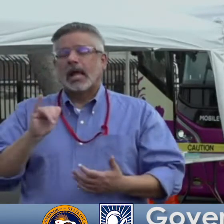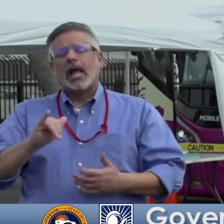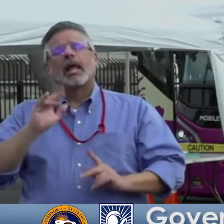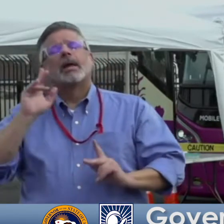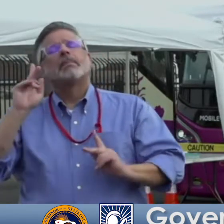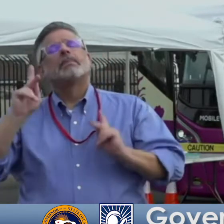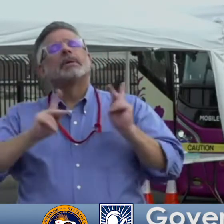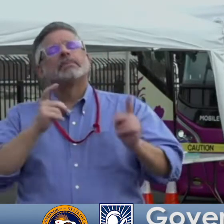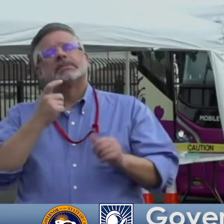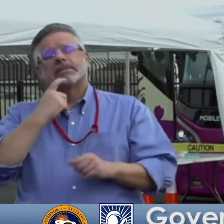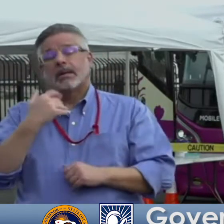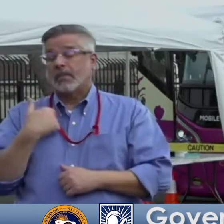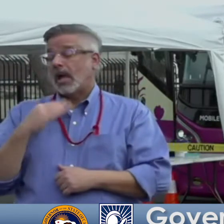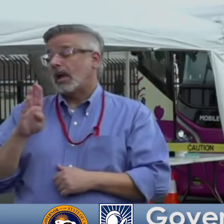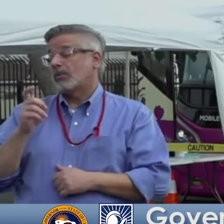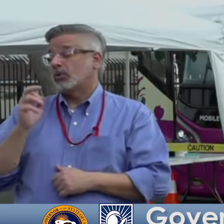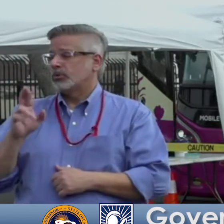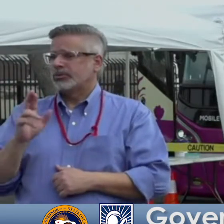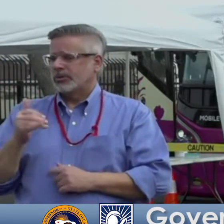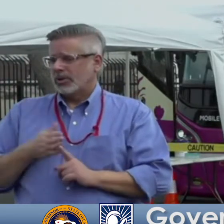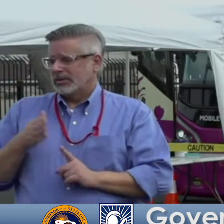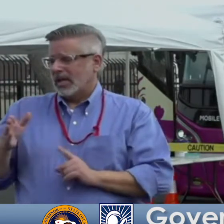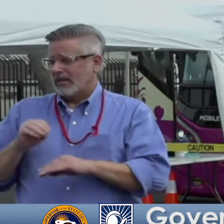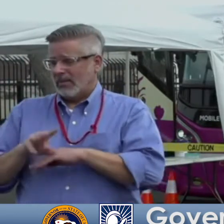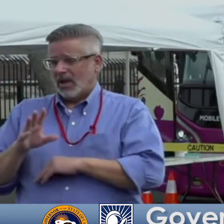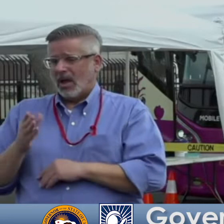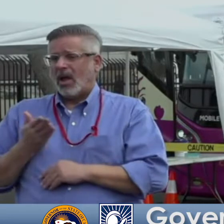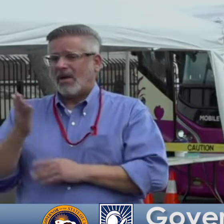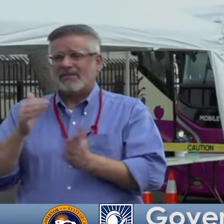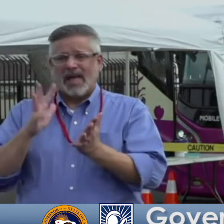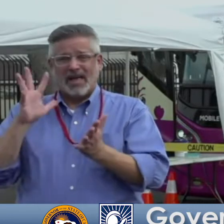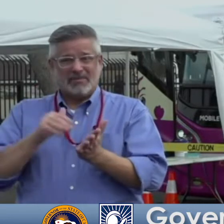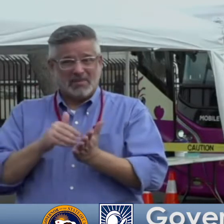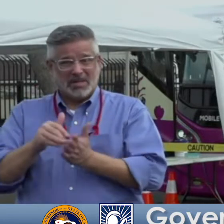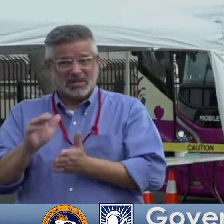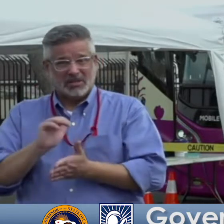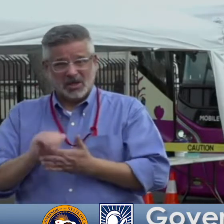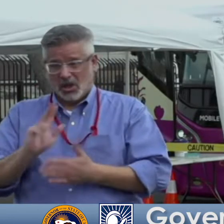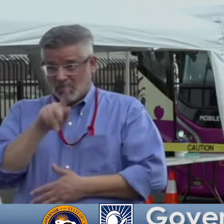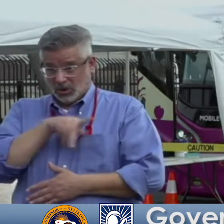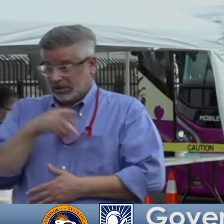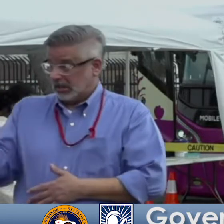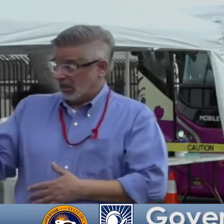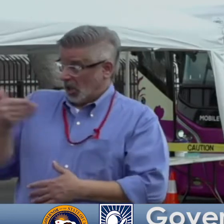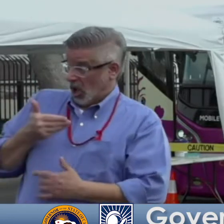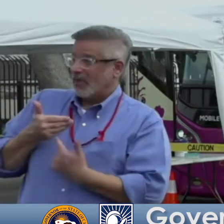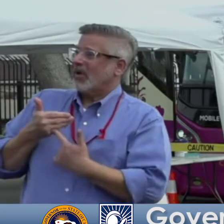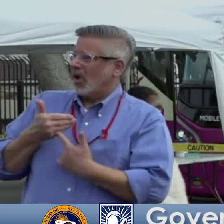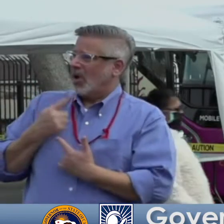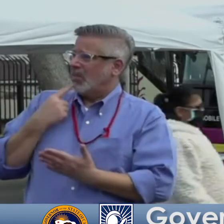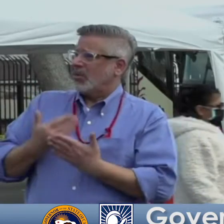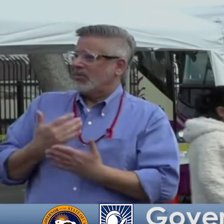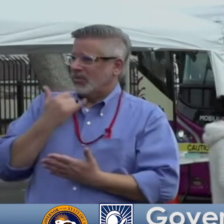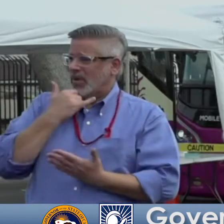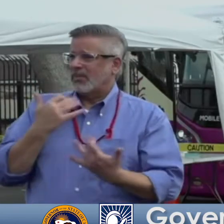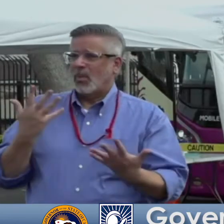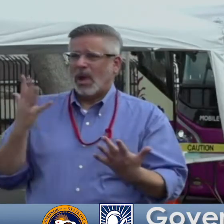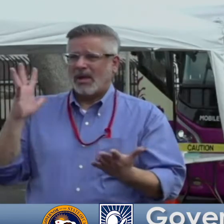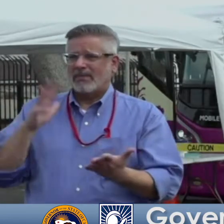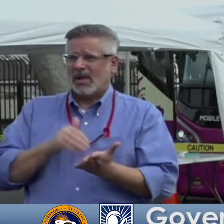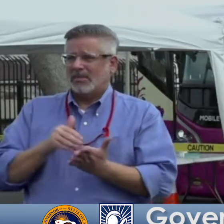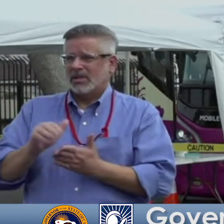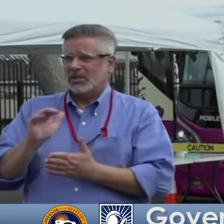there saying that when I had my booster, I had some side effect. One guy offered me $5 million. Personally, if I can prove him wrong, I'm waiting for the $5